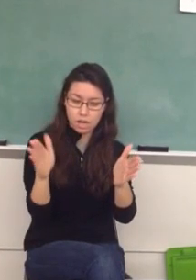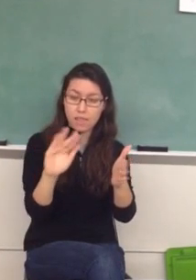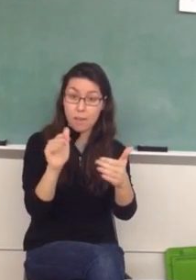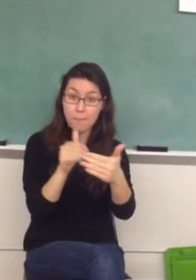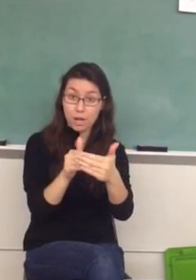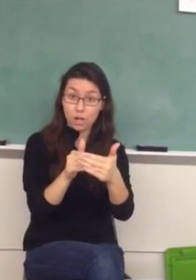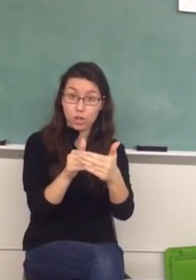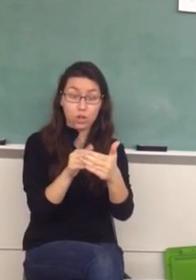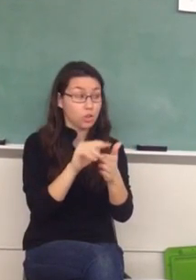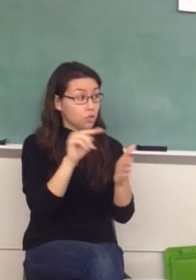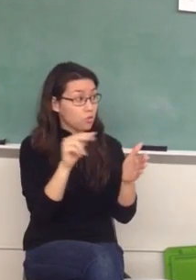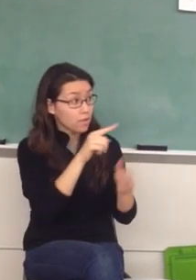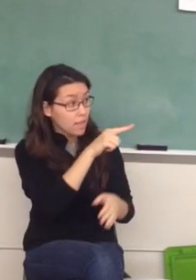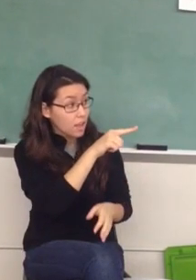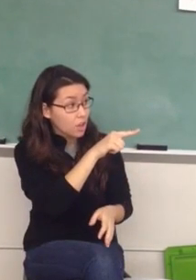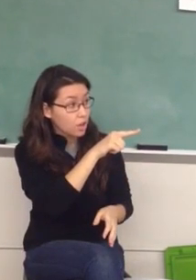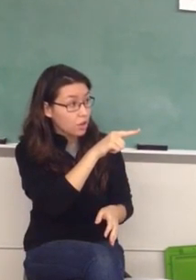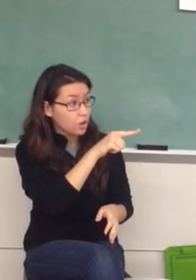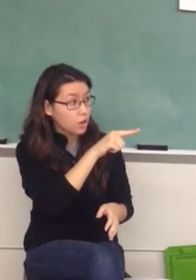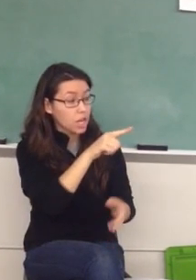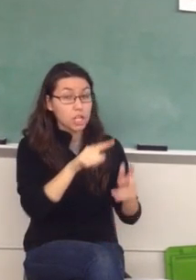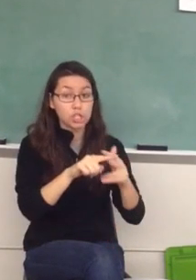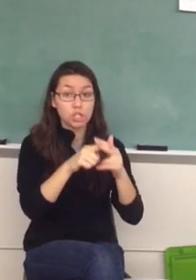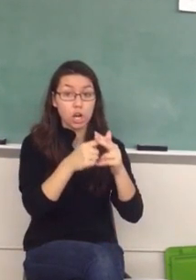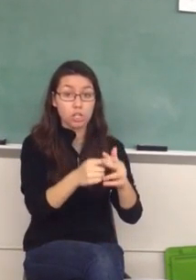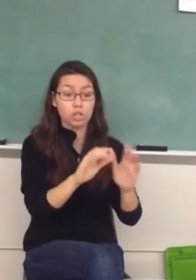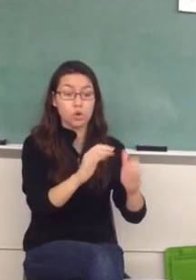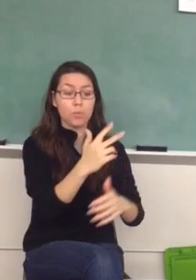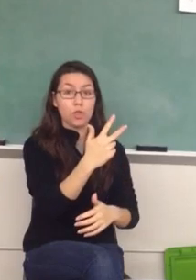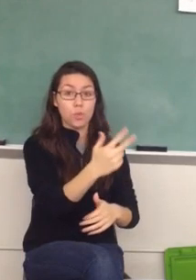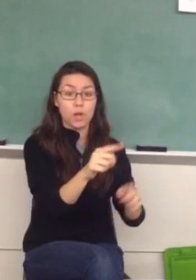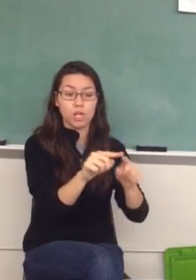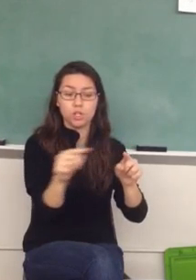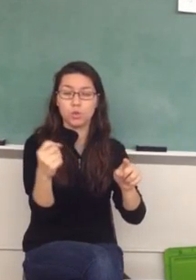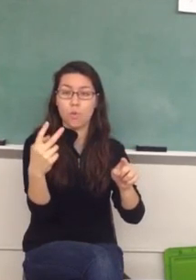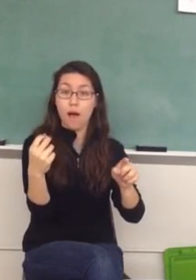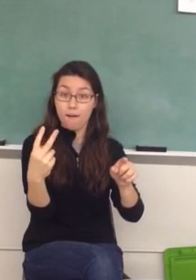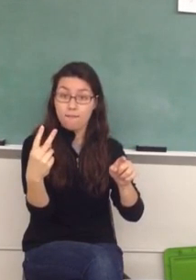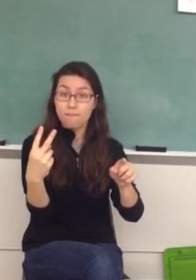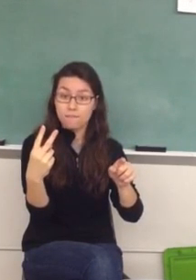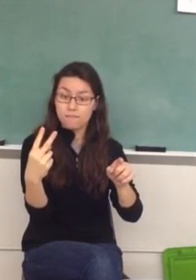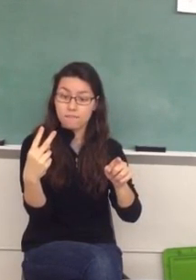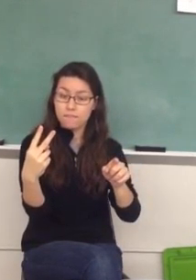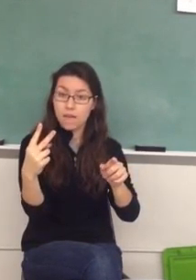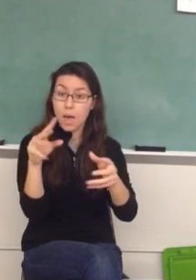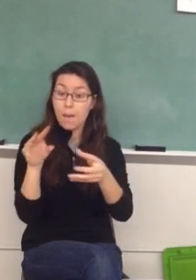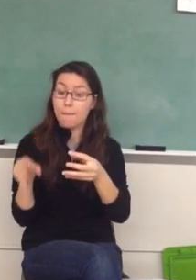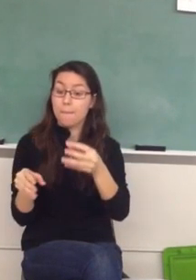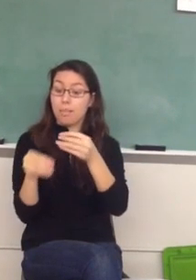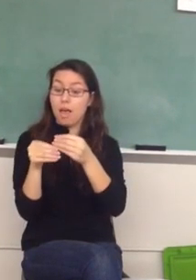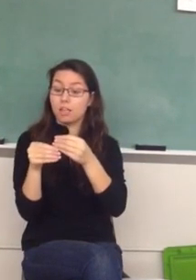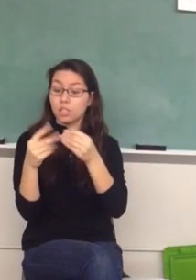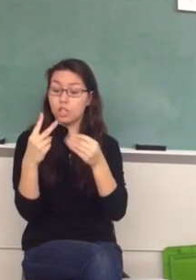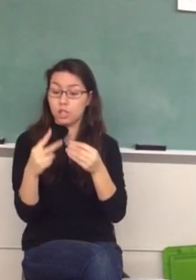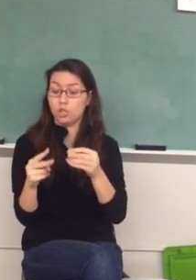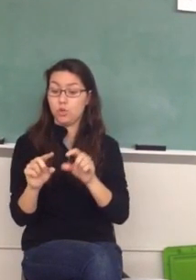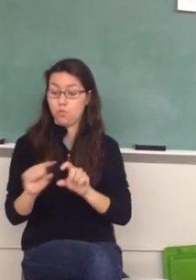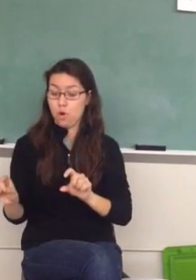From groups 3 to group 12, plus the 2 rows at the bottom, those are